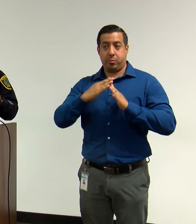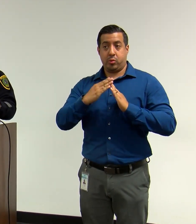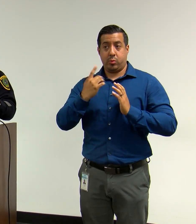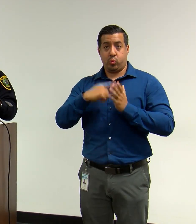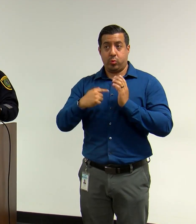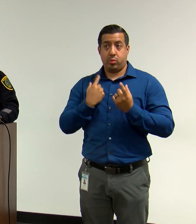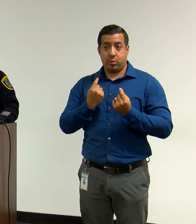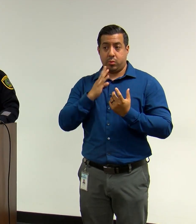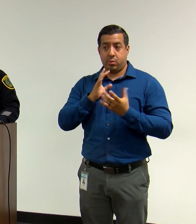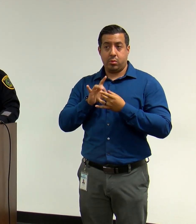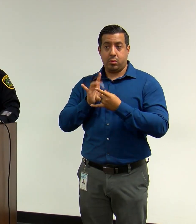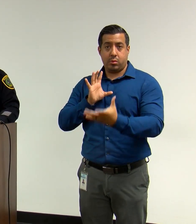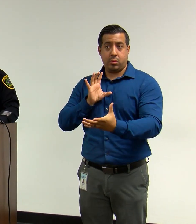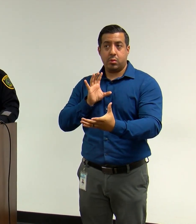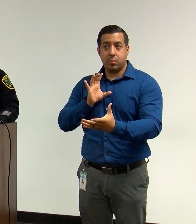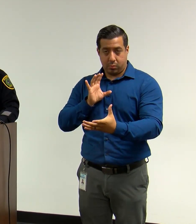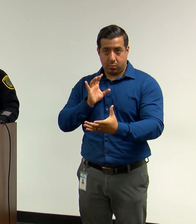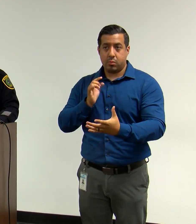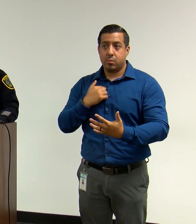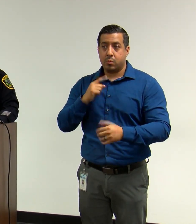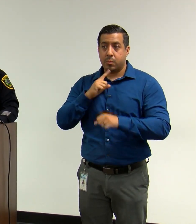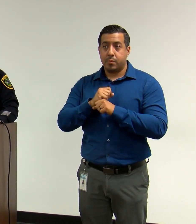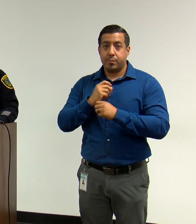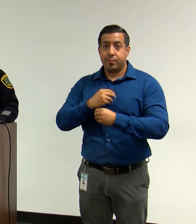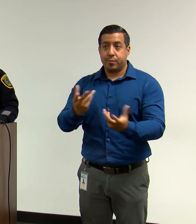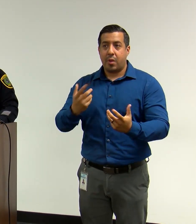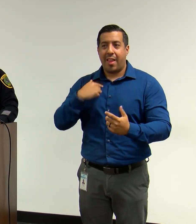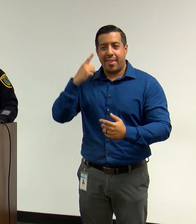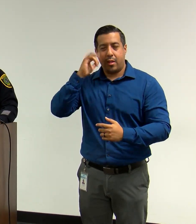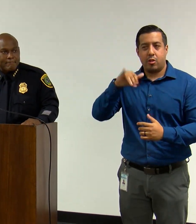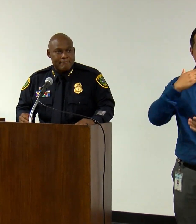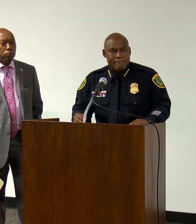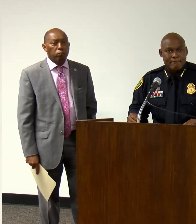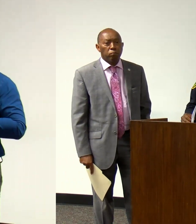we're releasing this, and I think that's a good thing for everybody.